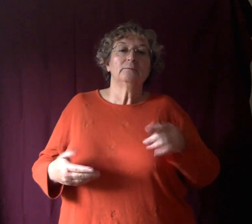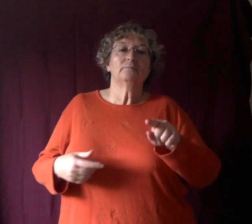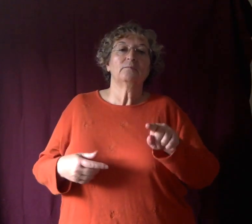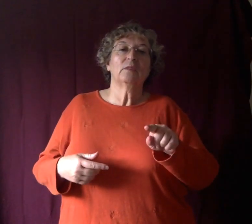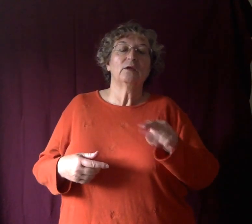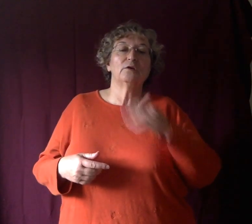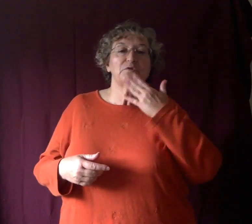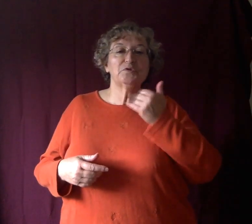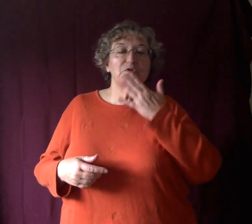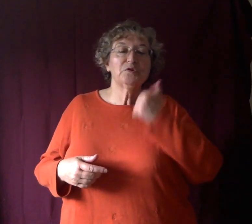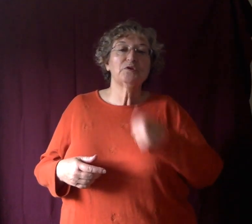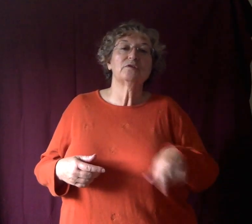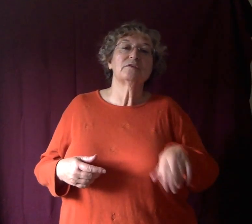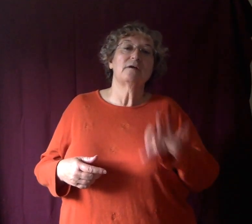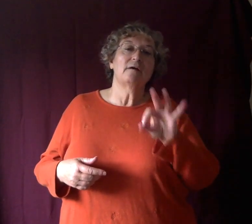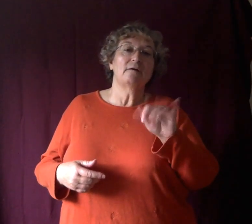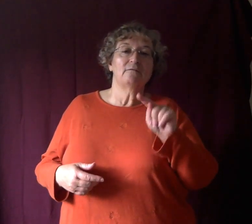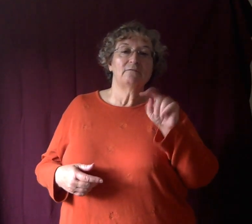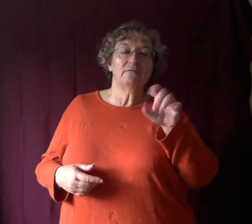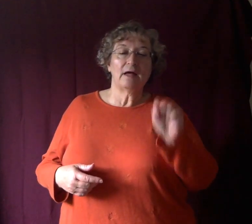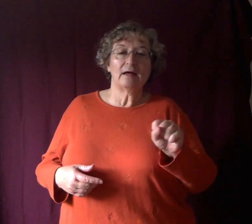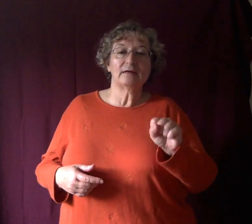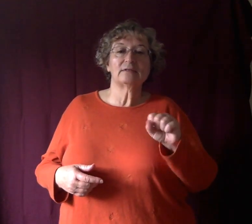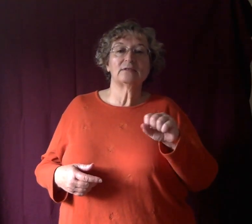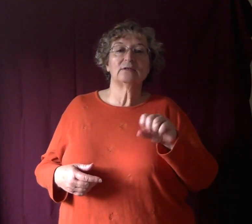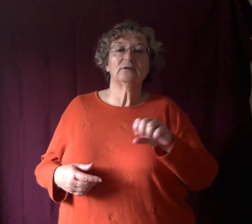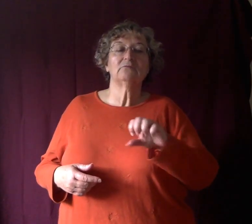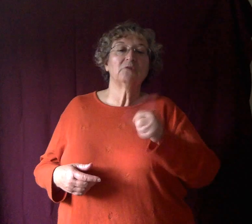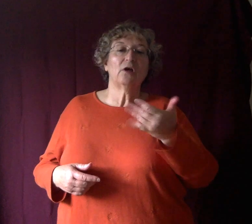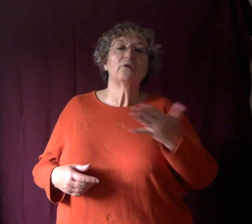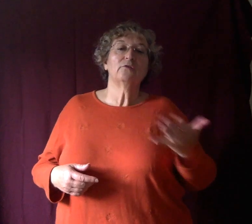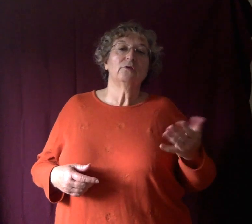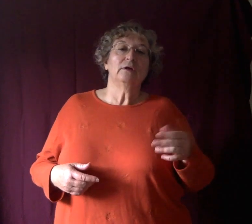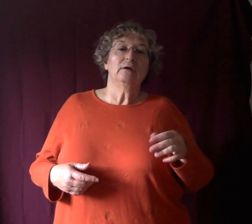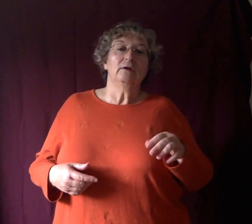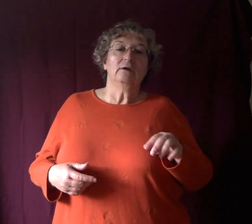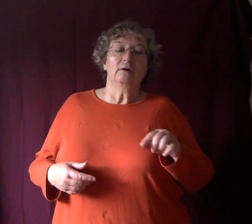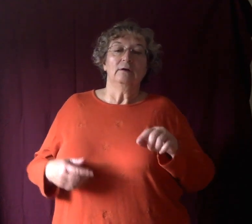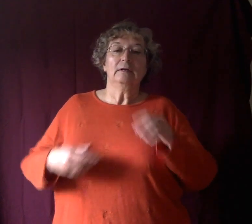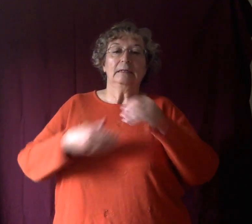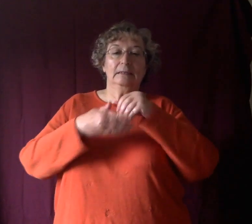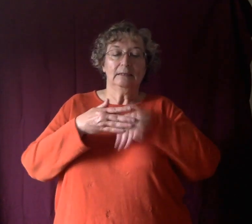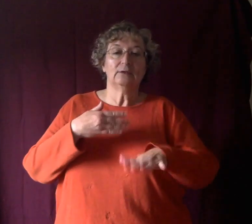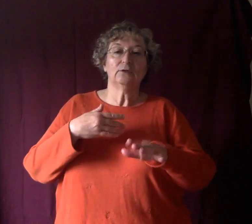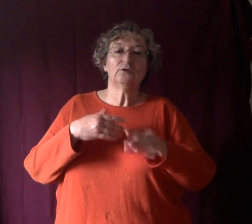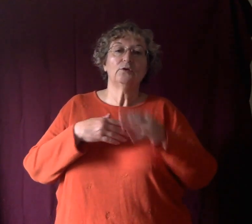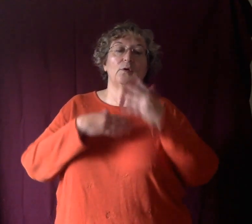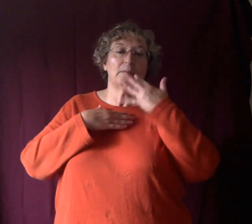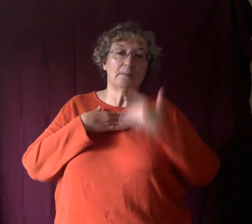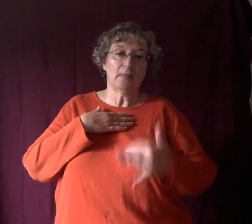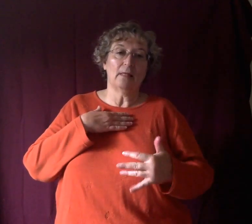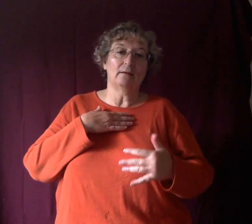minerals, from the alimentary canal or gastrointestinal tract actually into your bloodstream across several